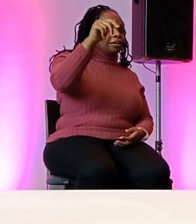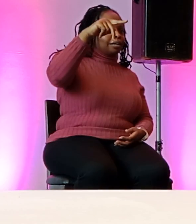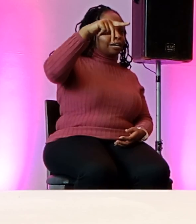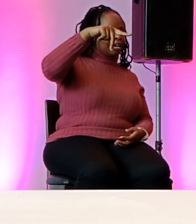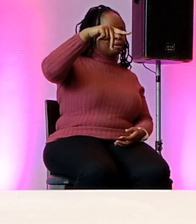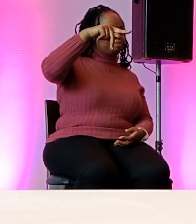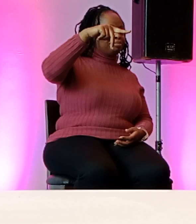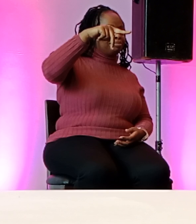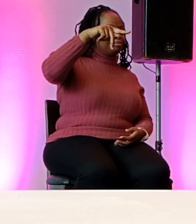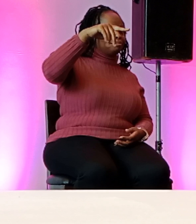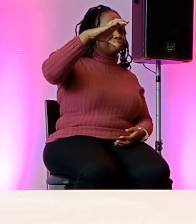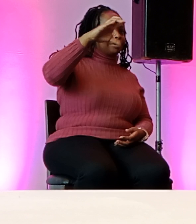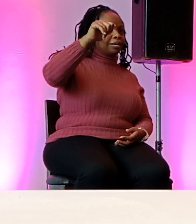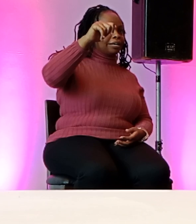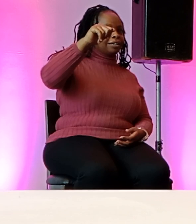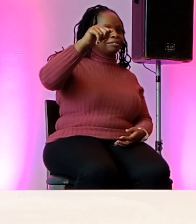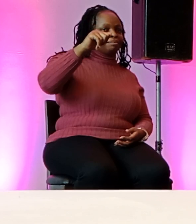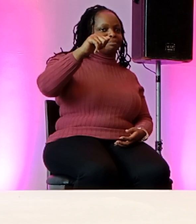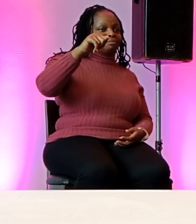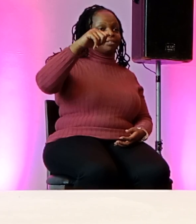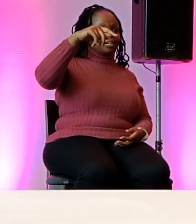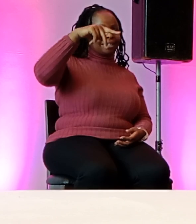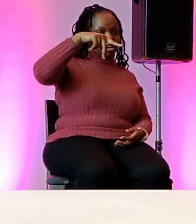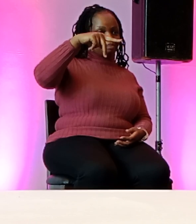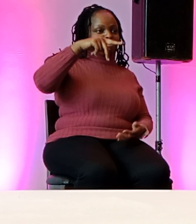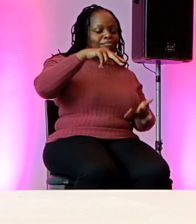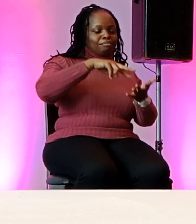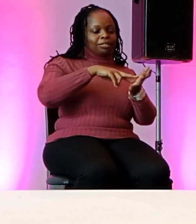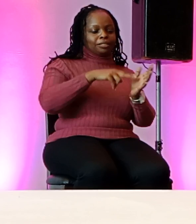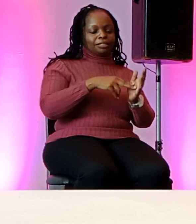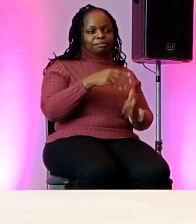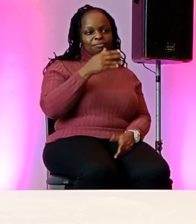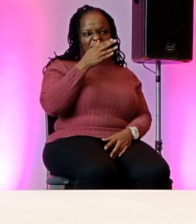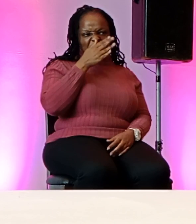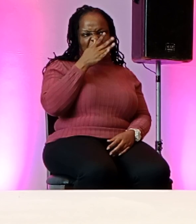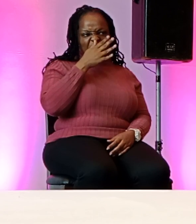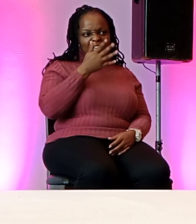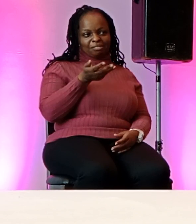lie. Thank you. No, cap means I'm not lying.